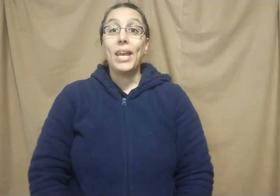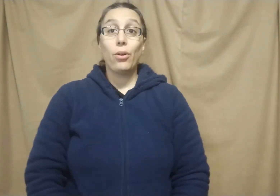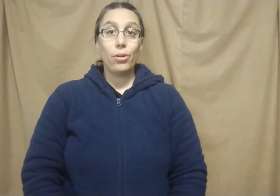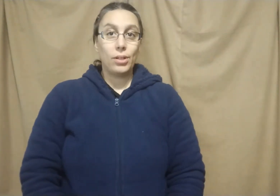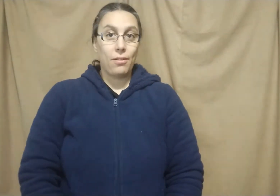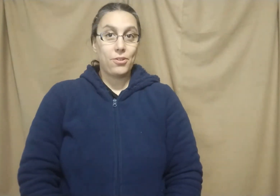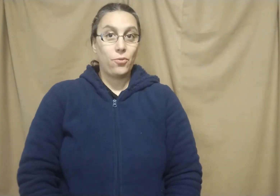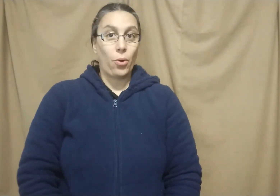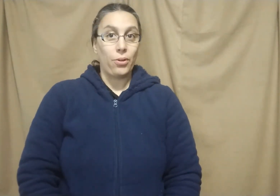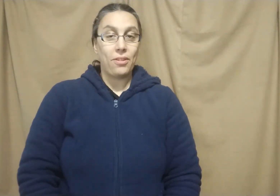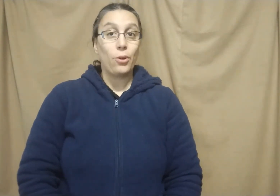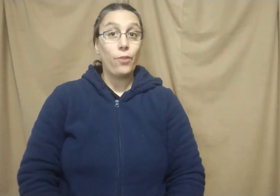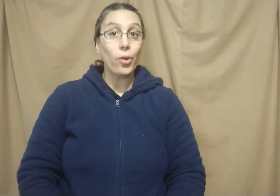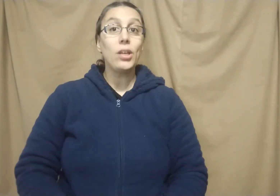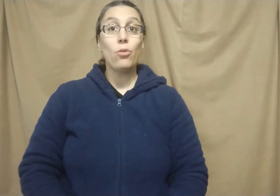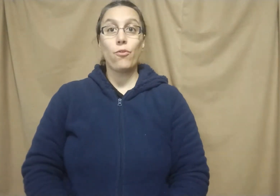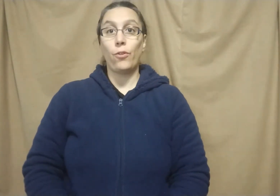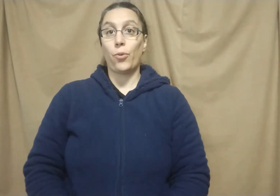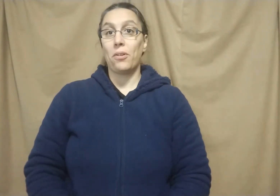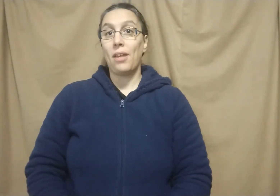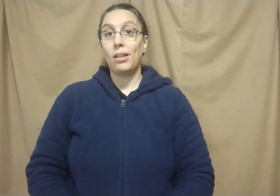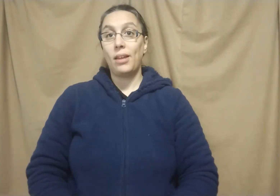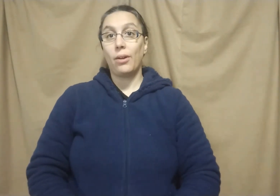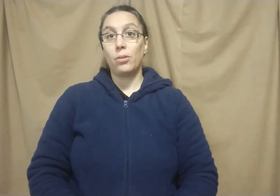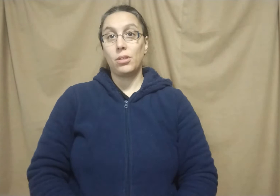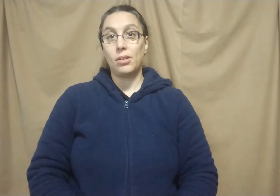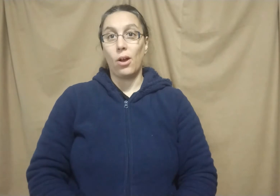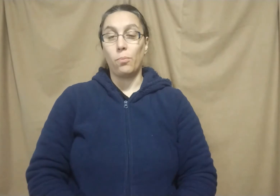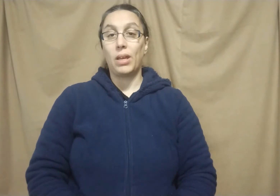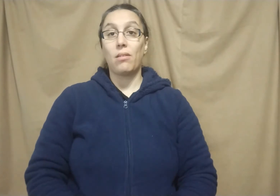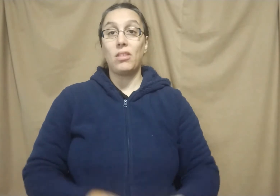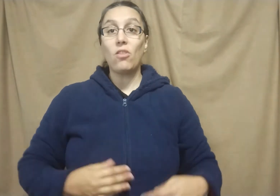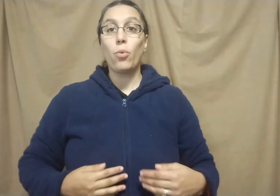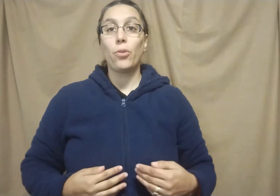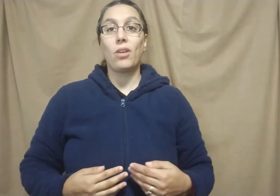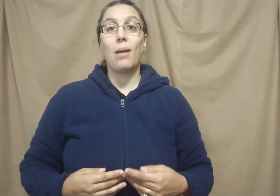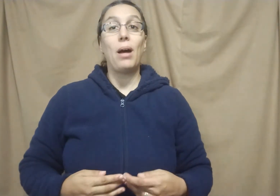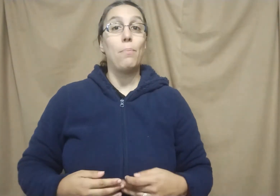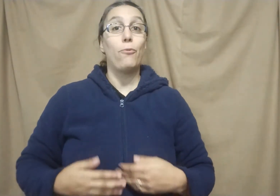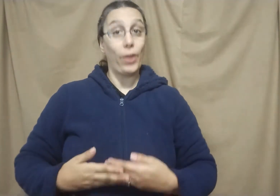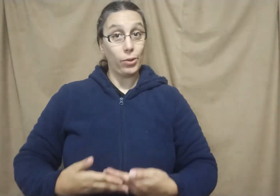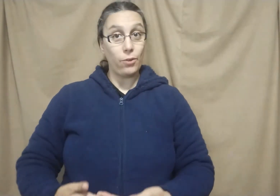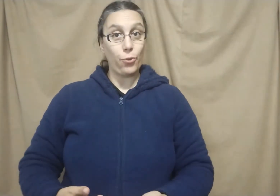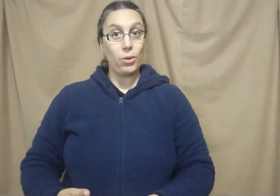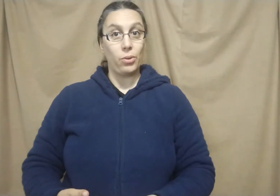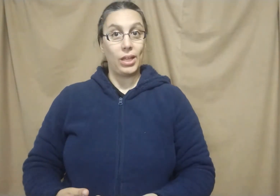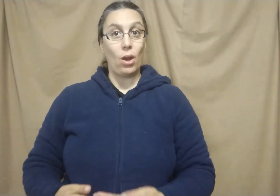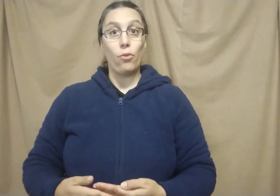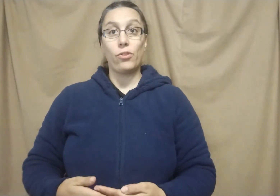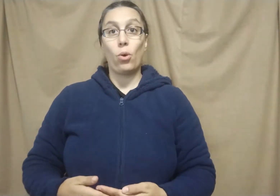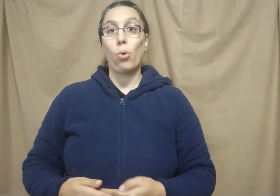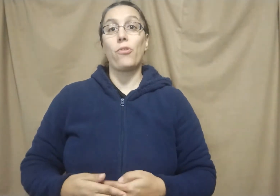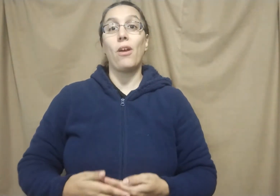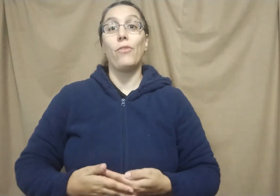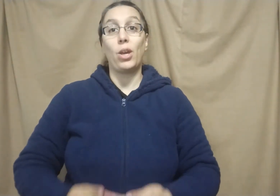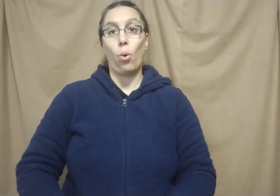Here are a list of words that are very useful for a silent herald to know because these words come up fairly frequently over the course of a